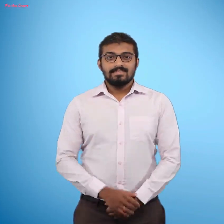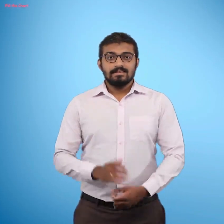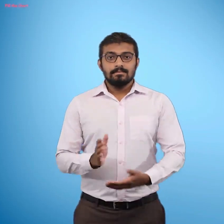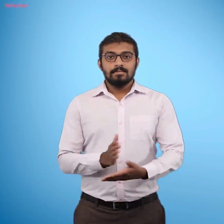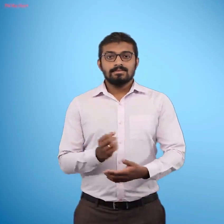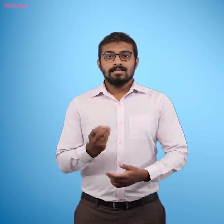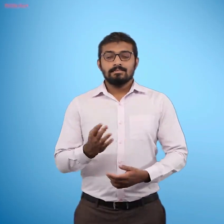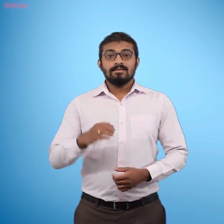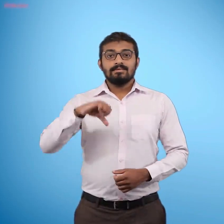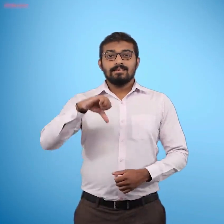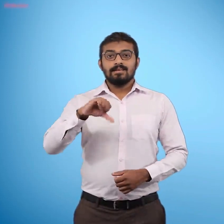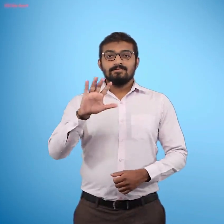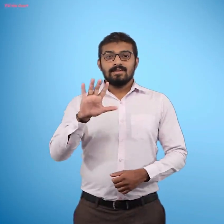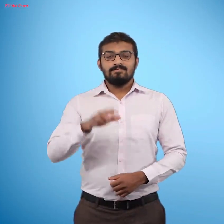page 95.